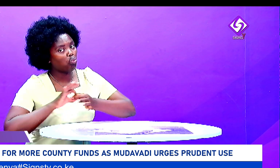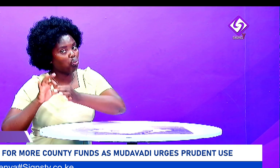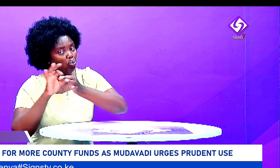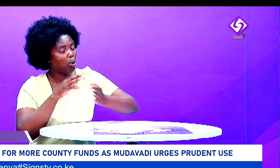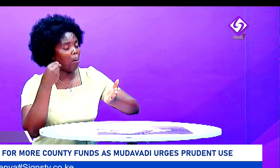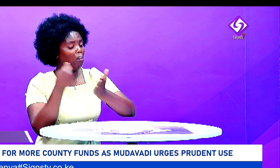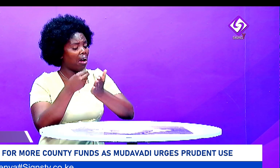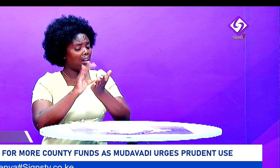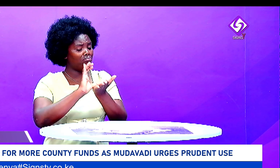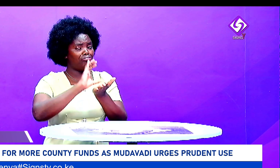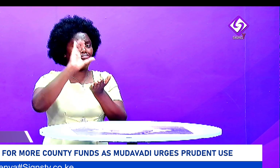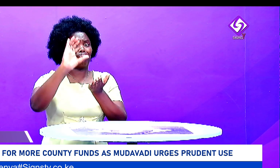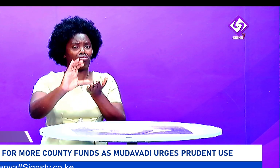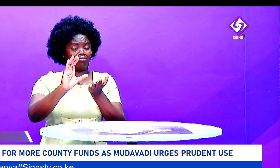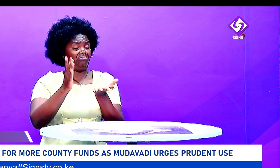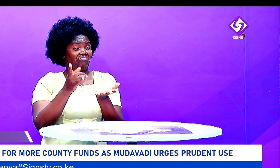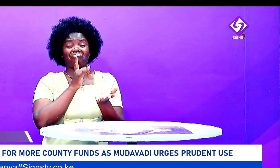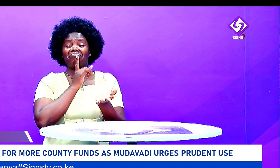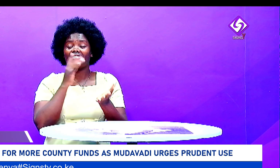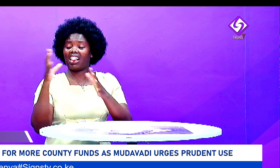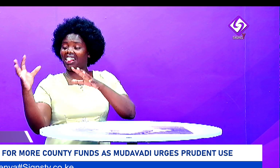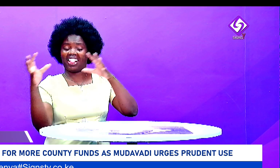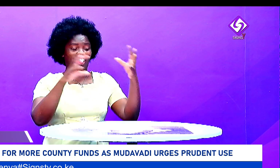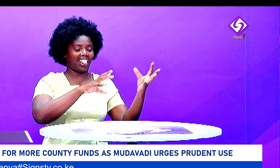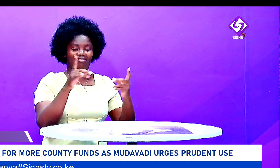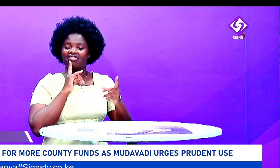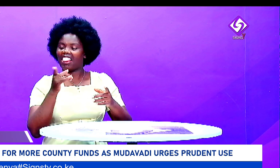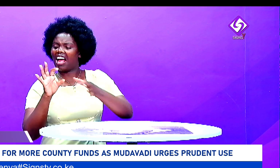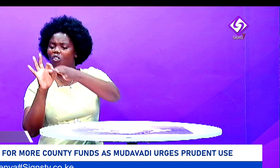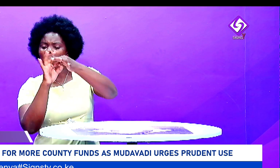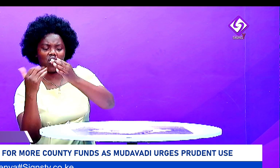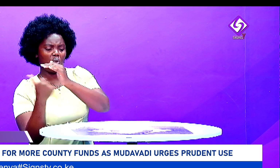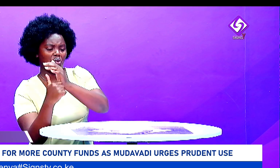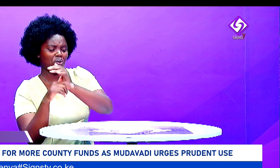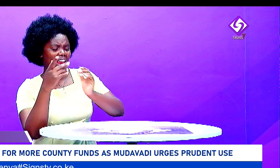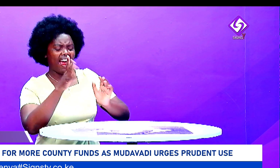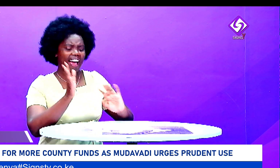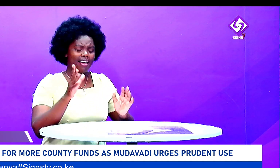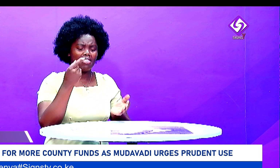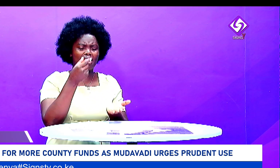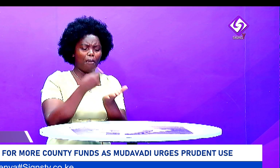Poor coordination and resource allocation now has brought a challenge and conflict as